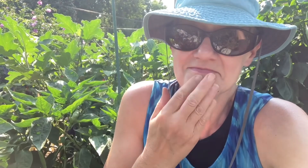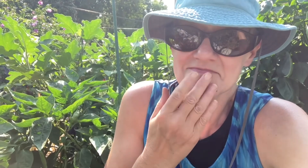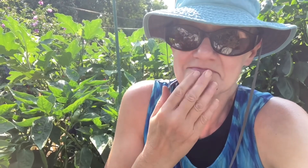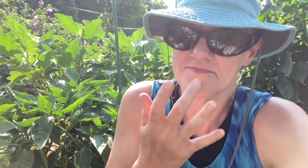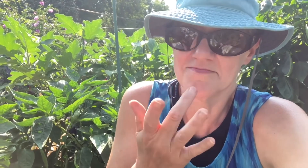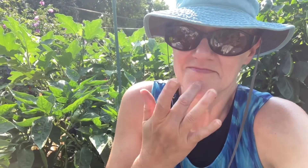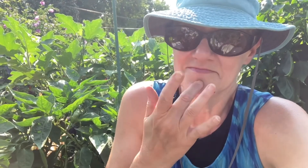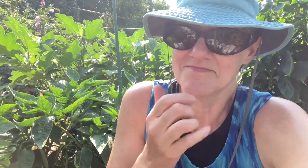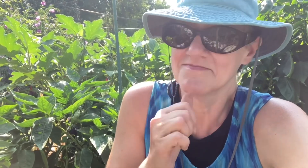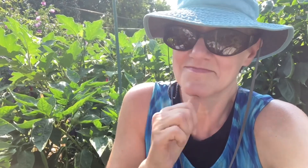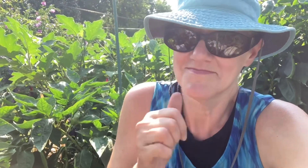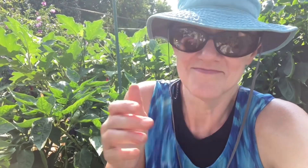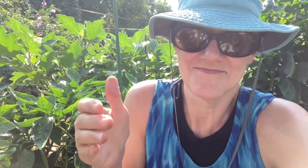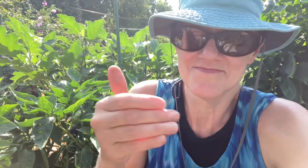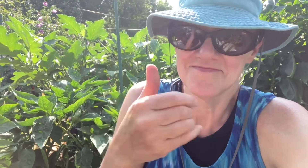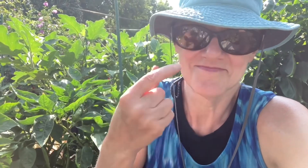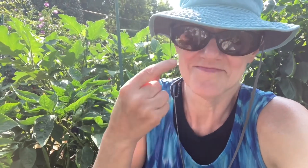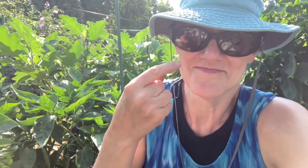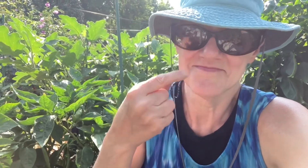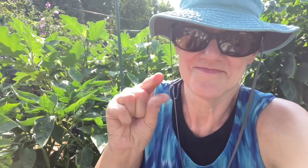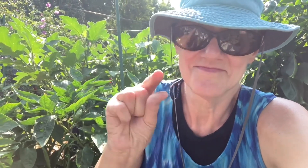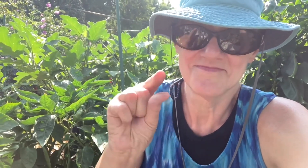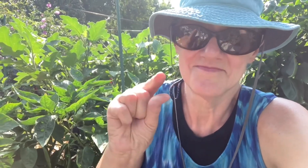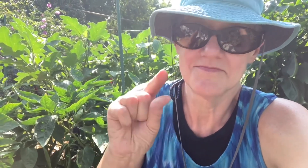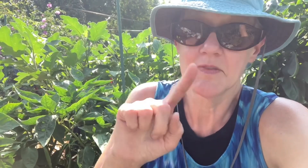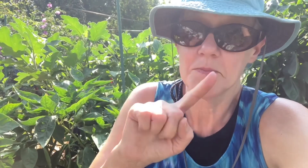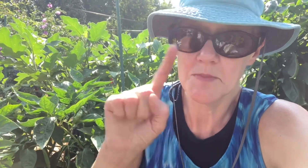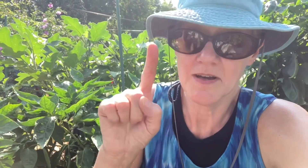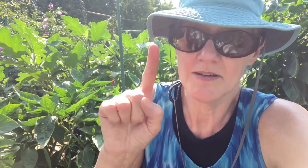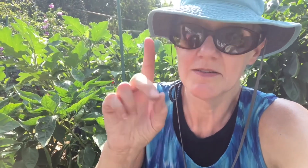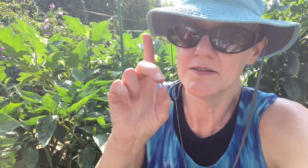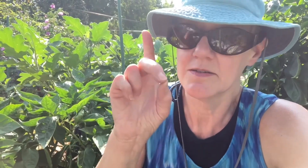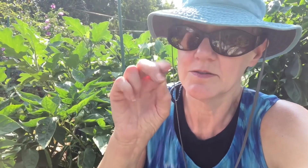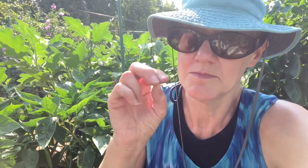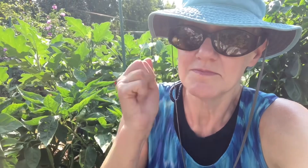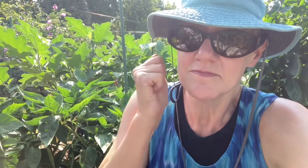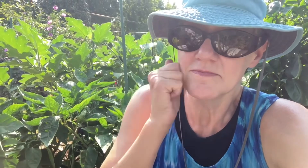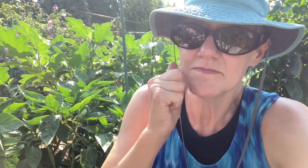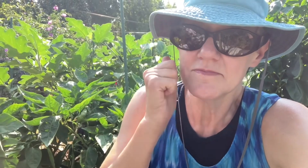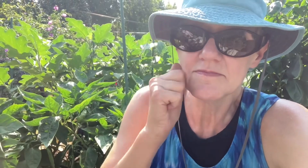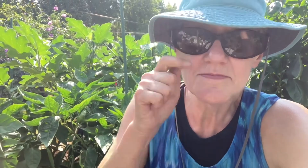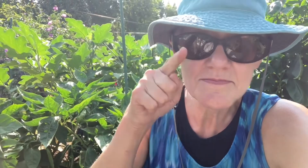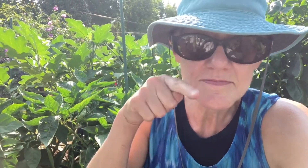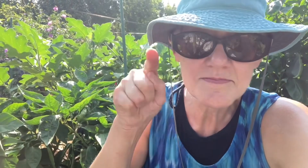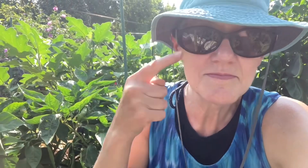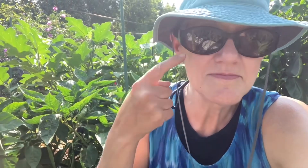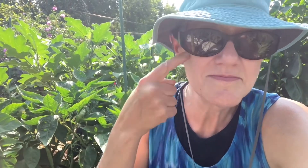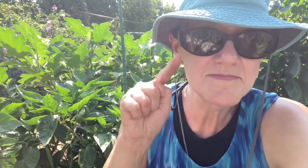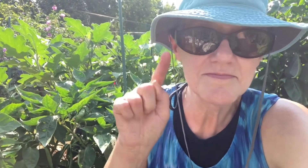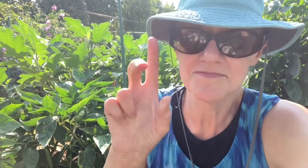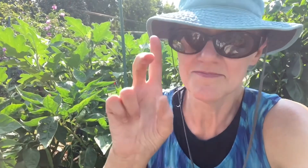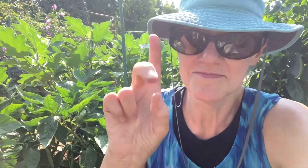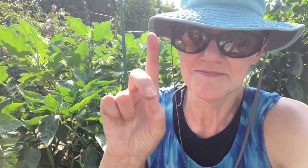they change color. I prefer not to harvest them green, but Every day I do check for